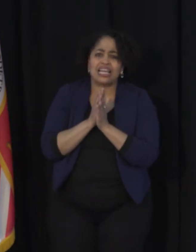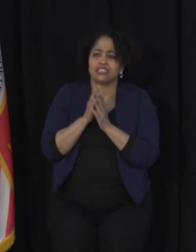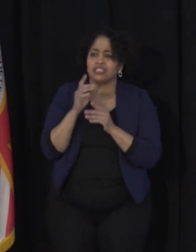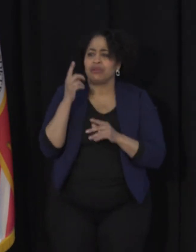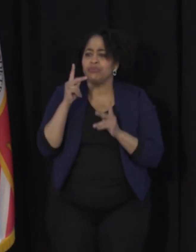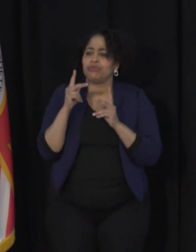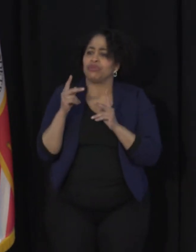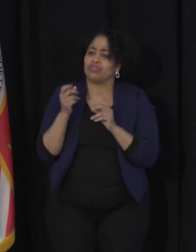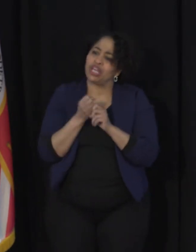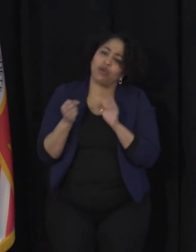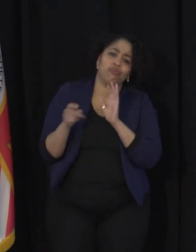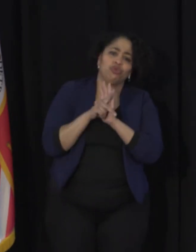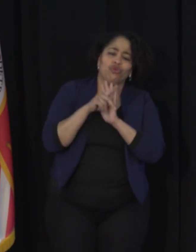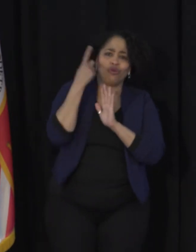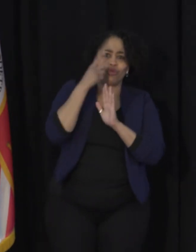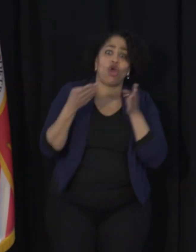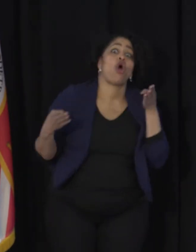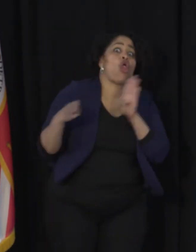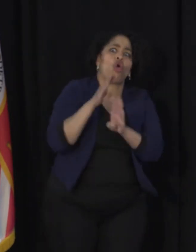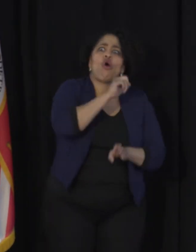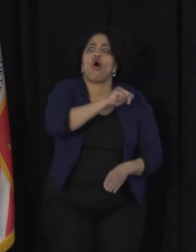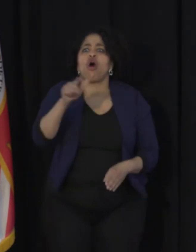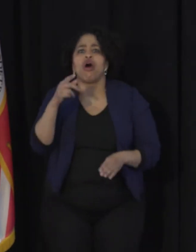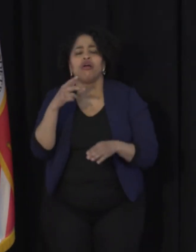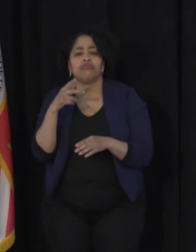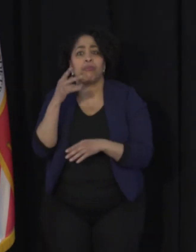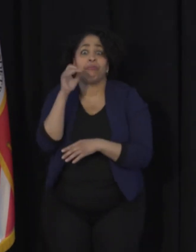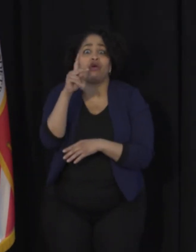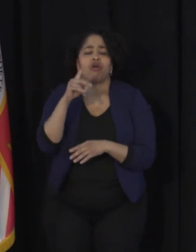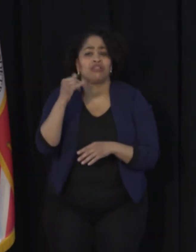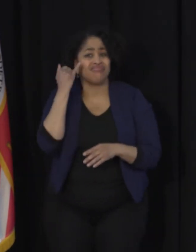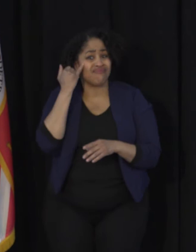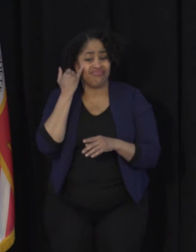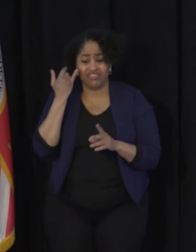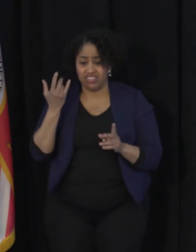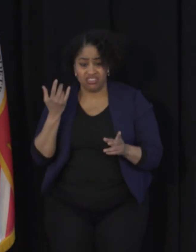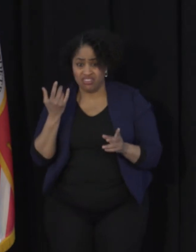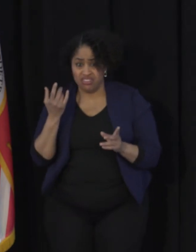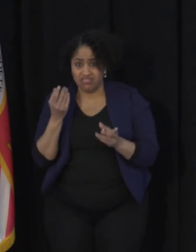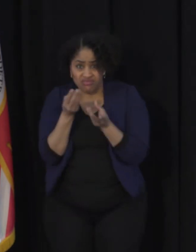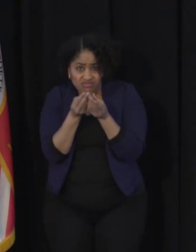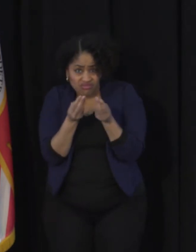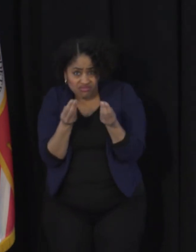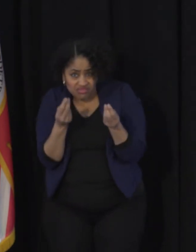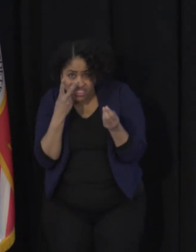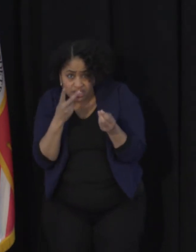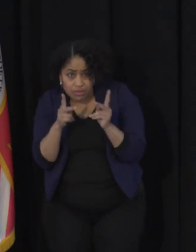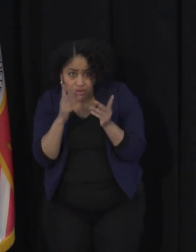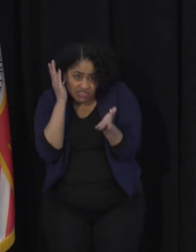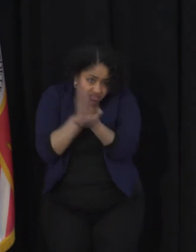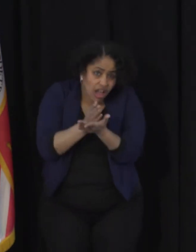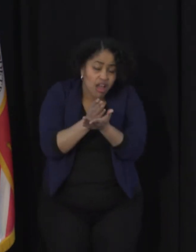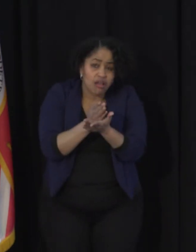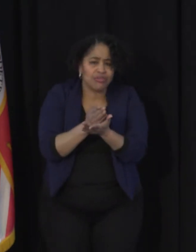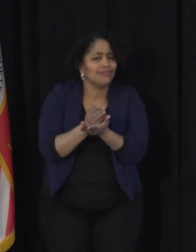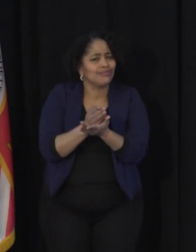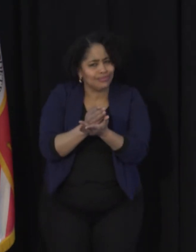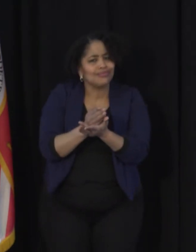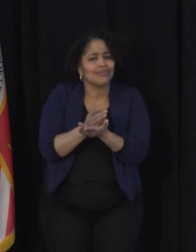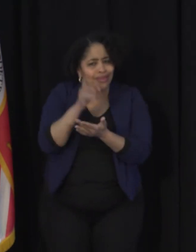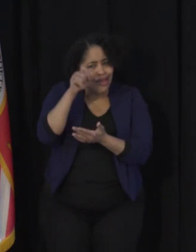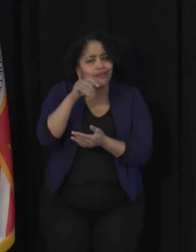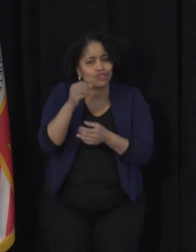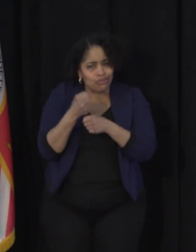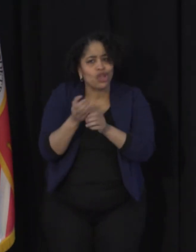for the approval to get those parks closed. But if it doesn't show immediate results, with these actions, and the next steps will be to make